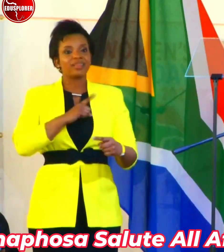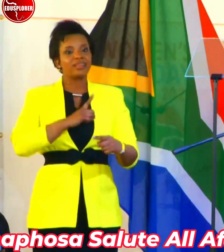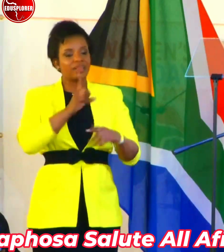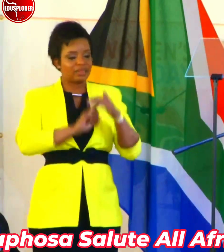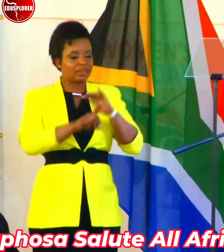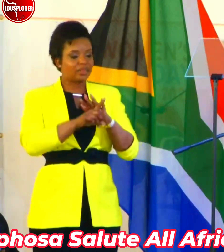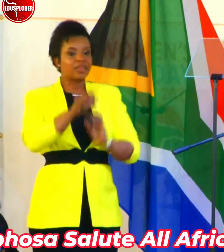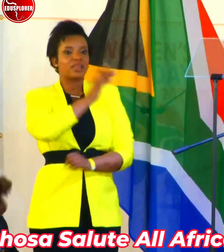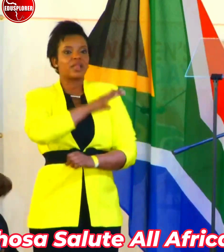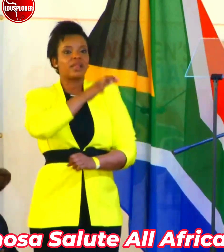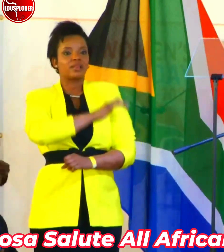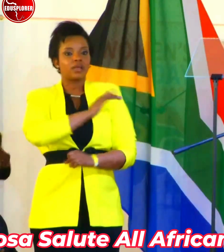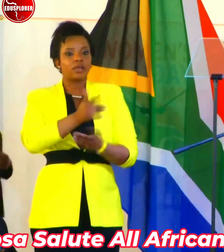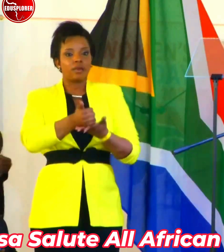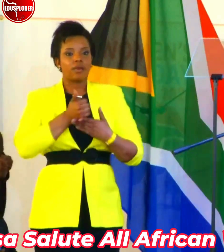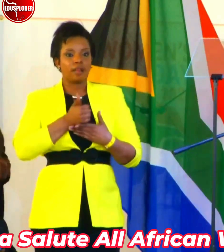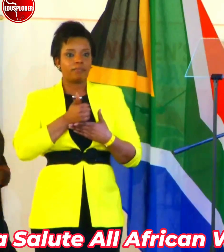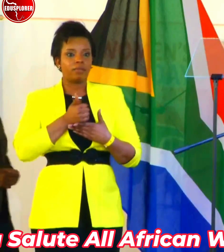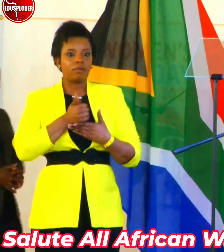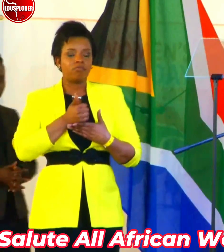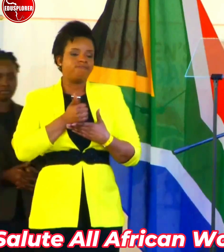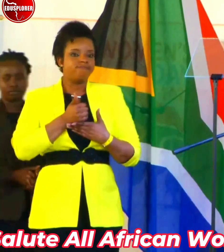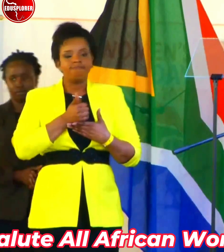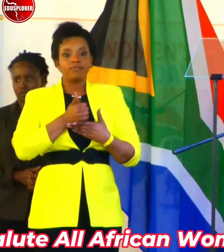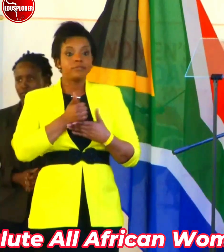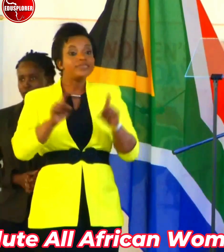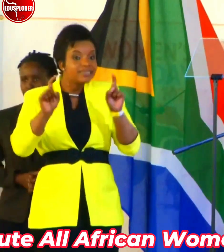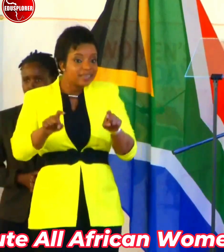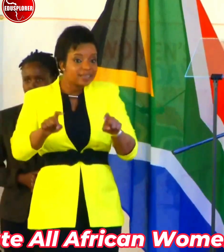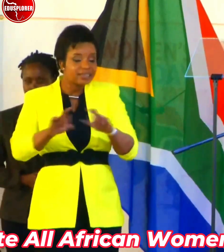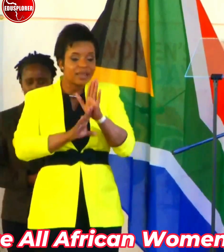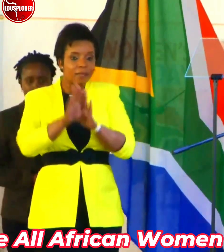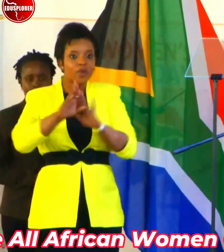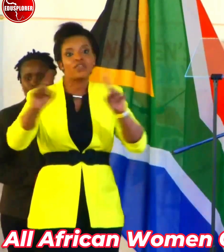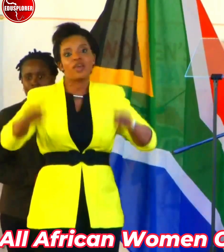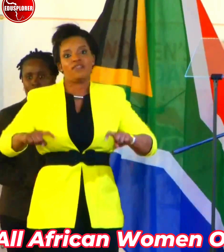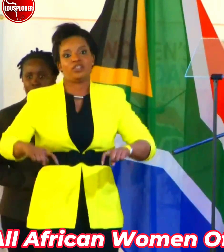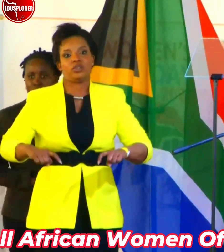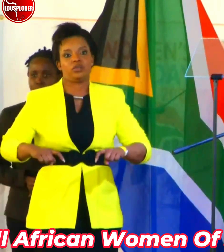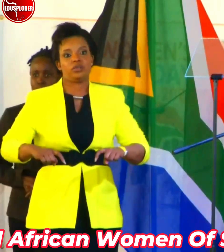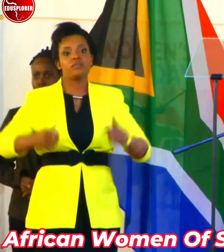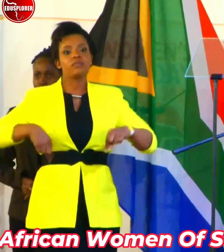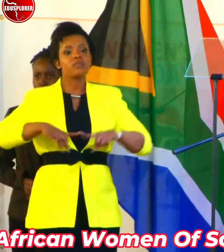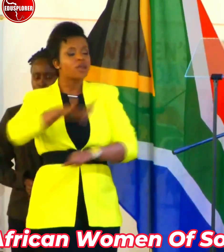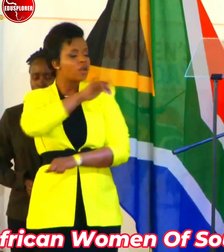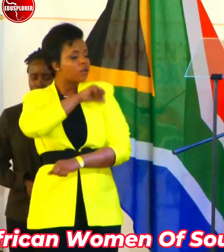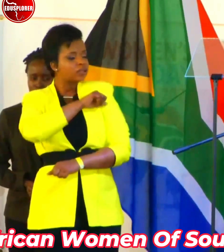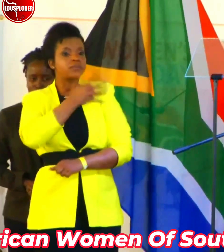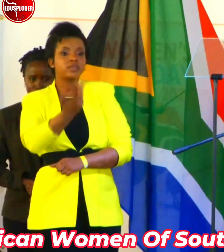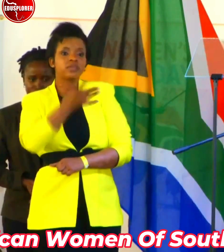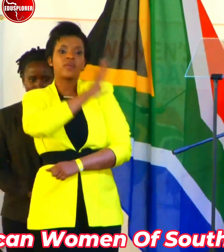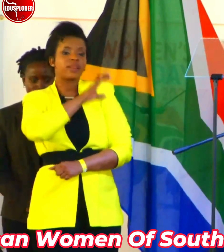services. And this has to improve, and our health services need to be